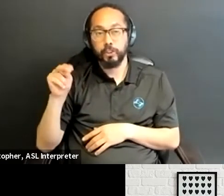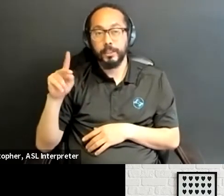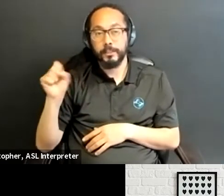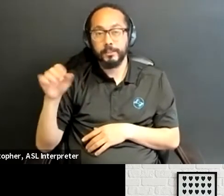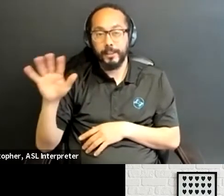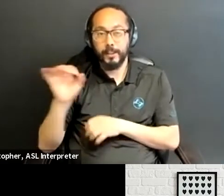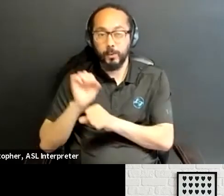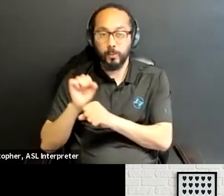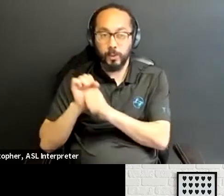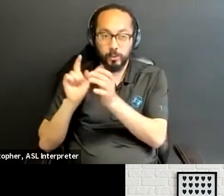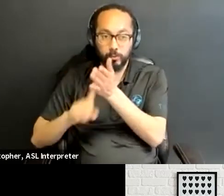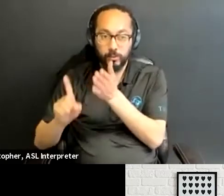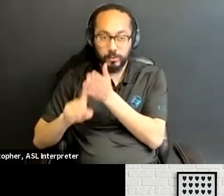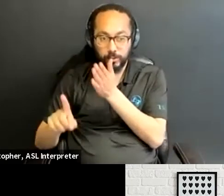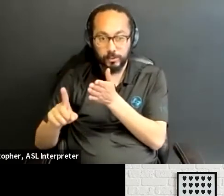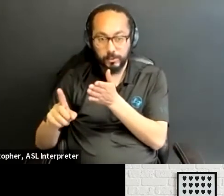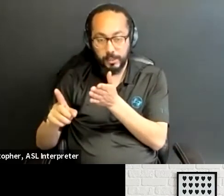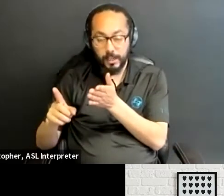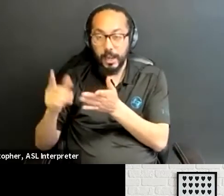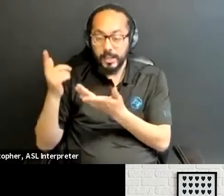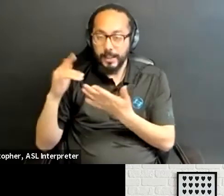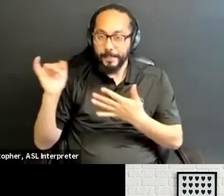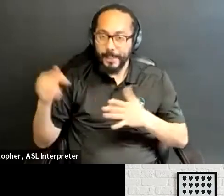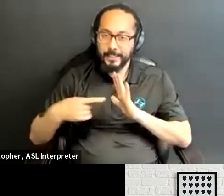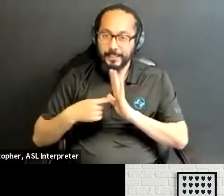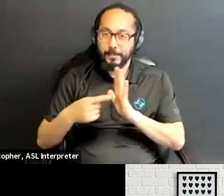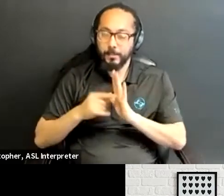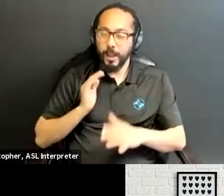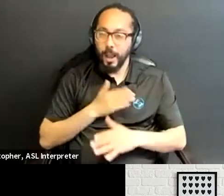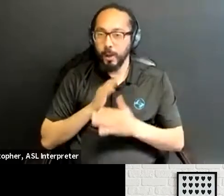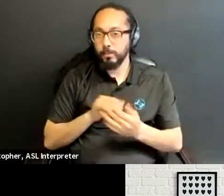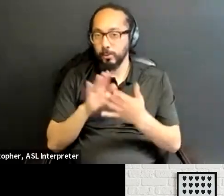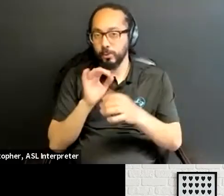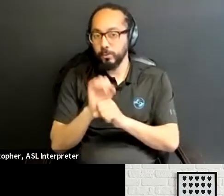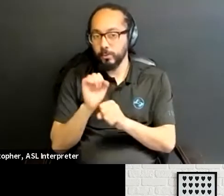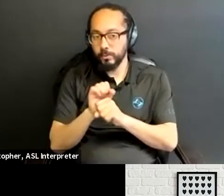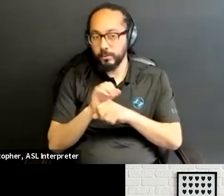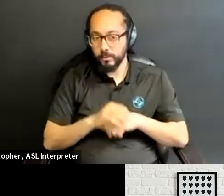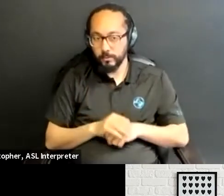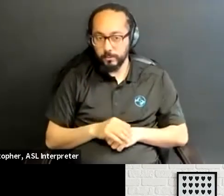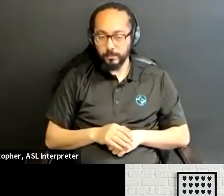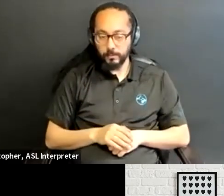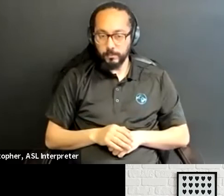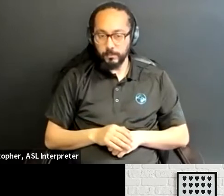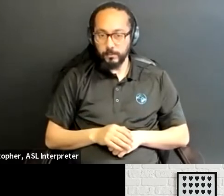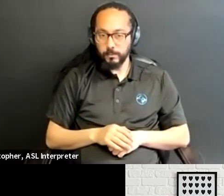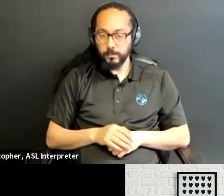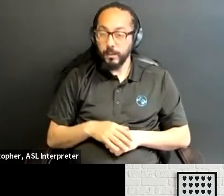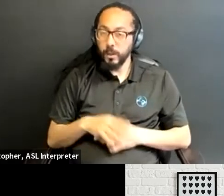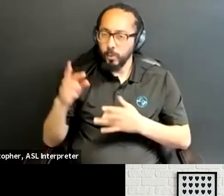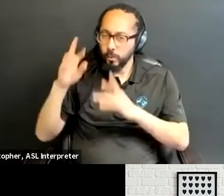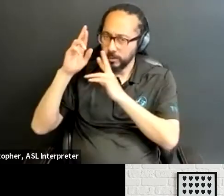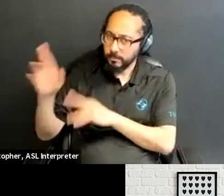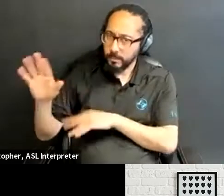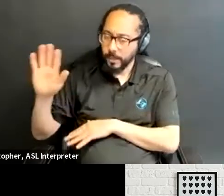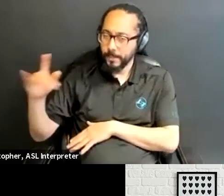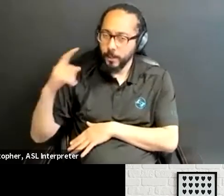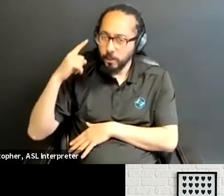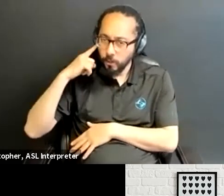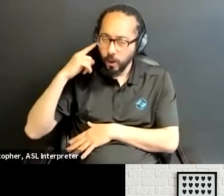of exemplifies our approach to the work, which is we respect the other's capacity for thought and action, which